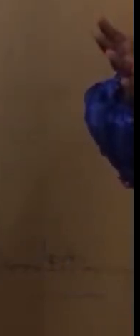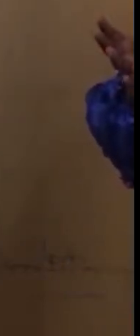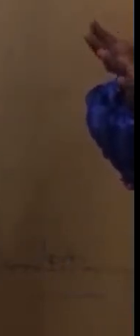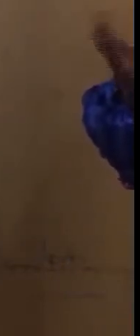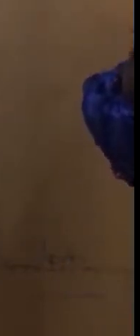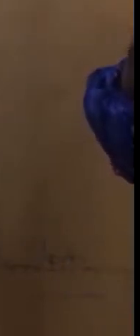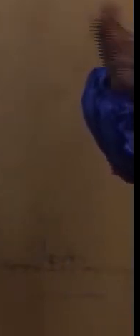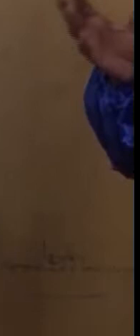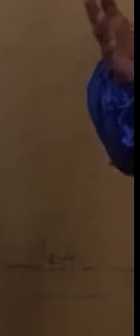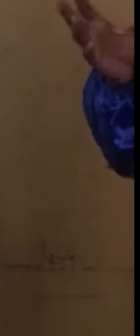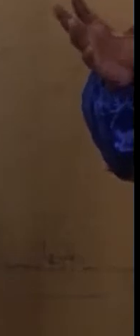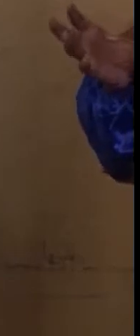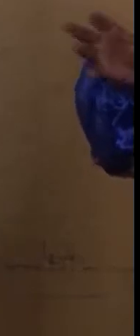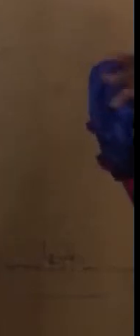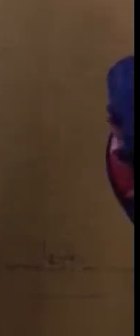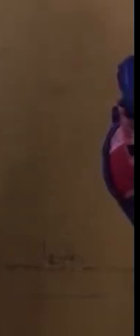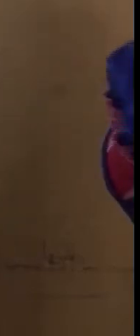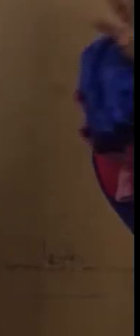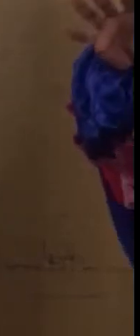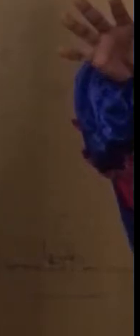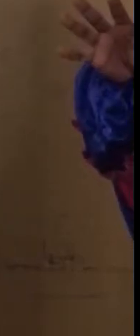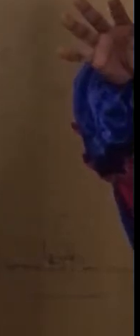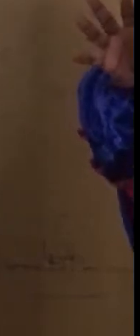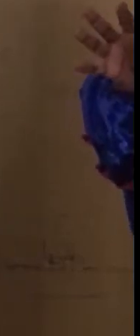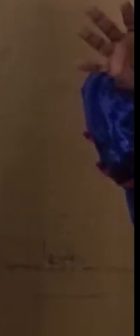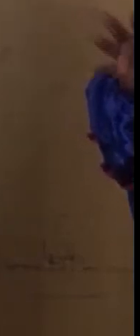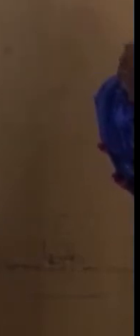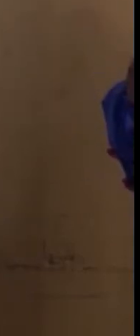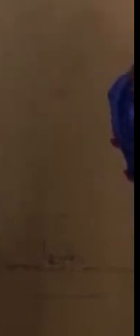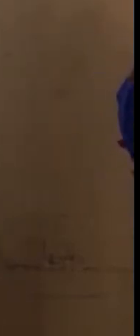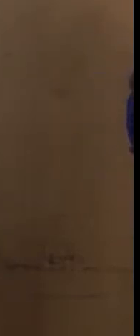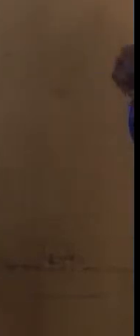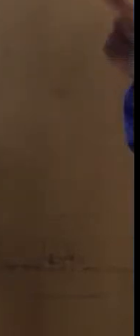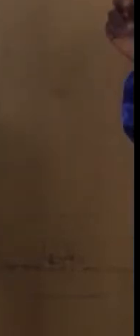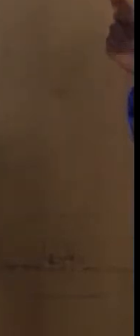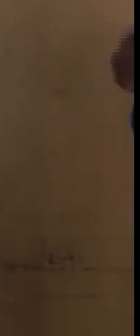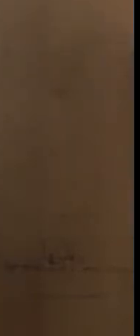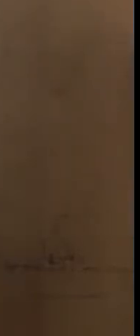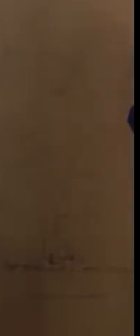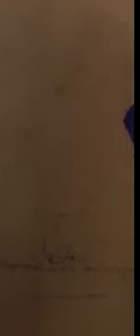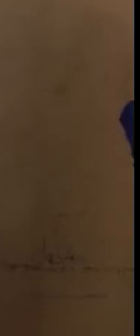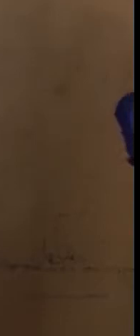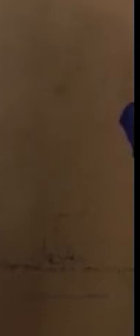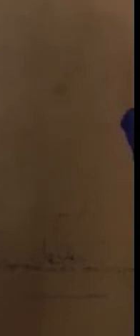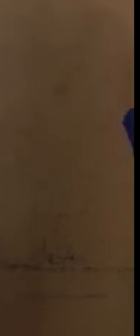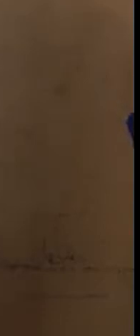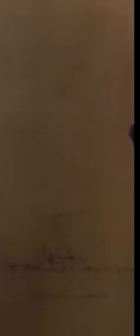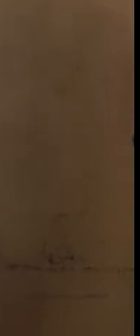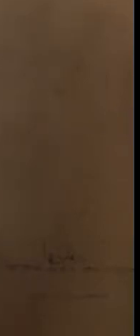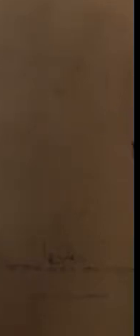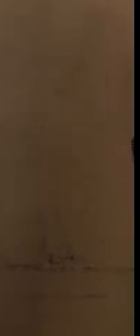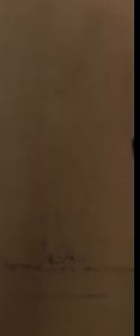outside. So it will allow your machinery to move freely on your farm land. Number 2, it